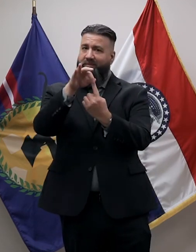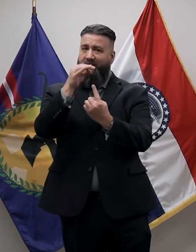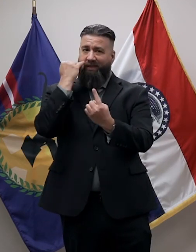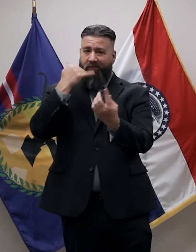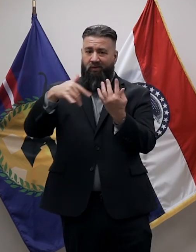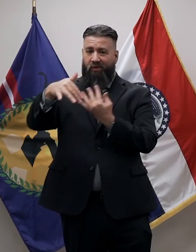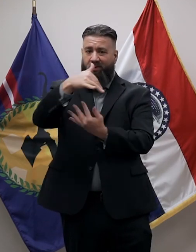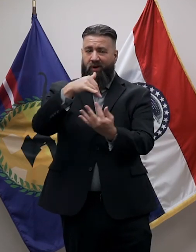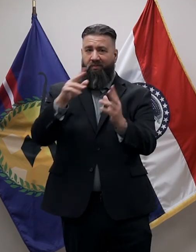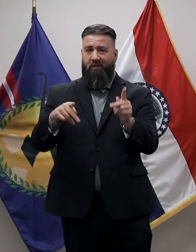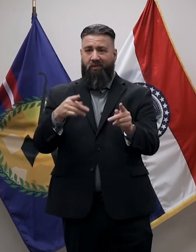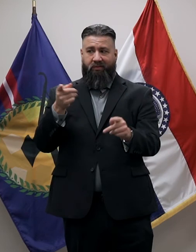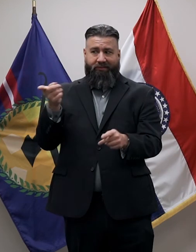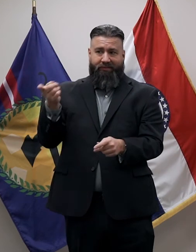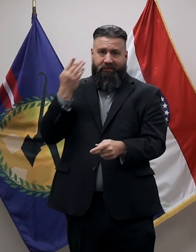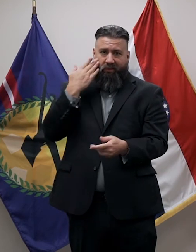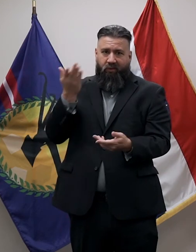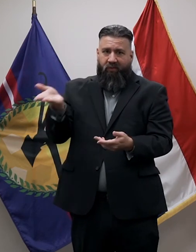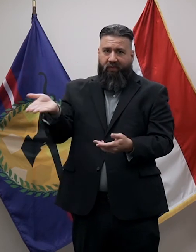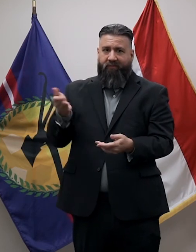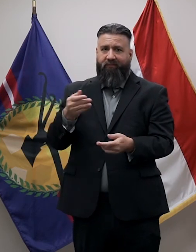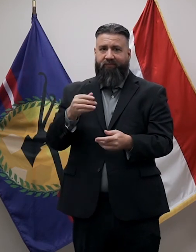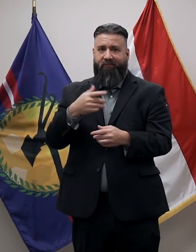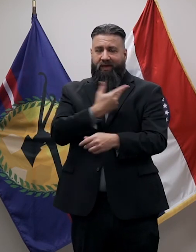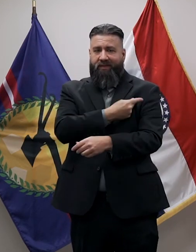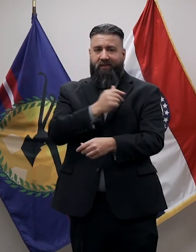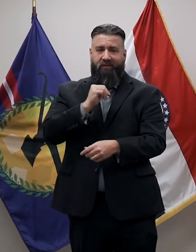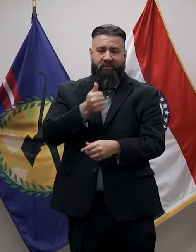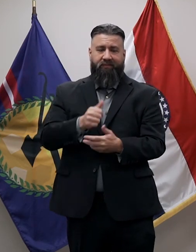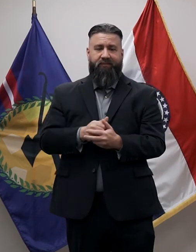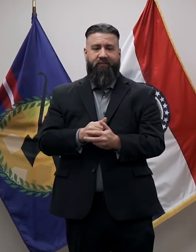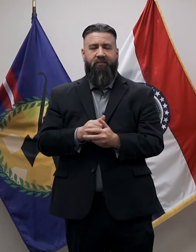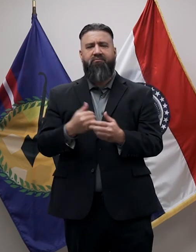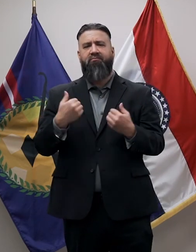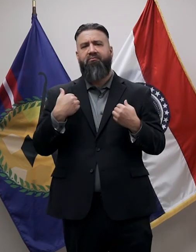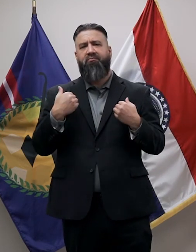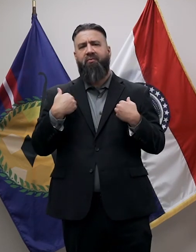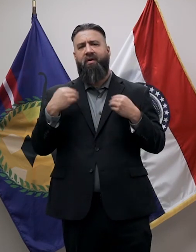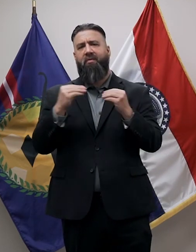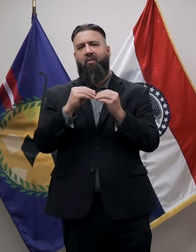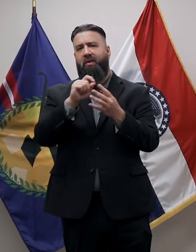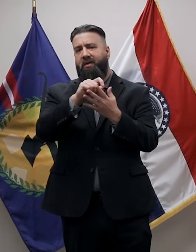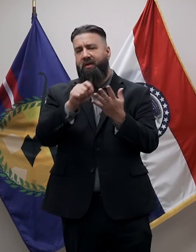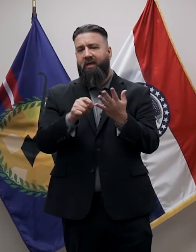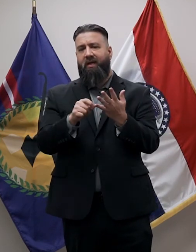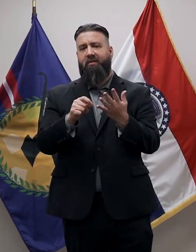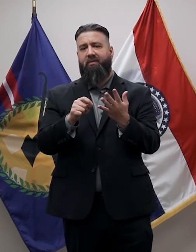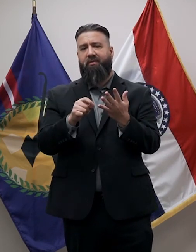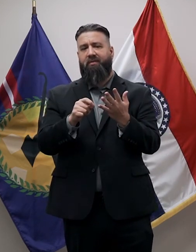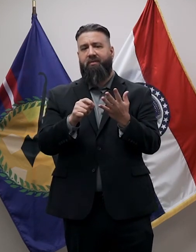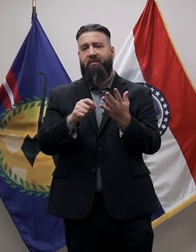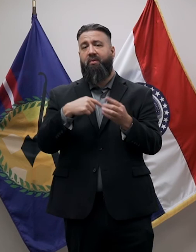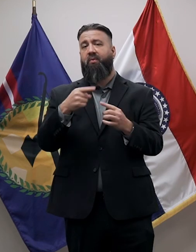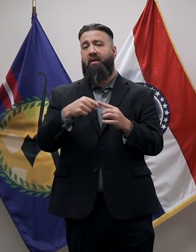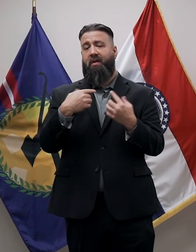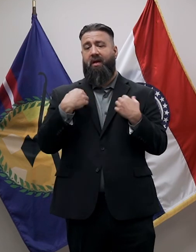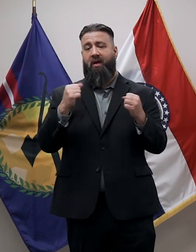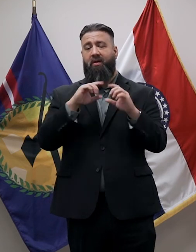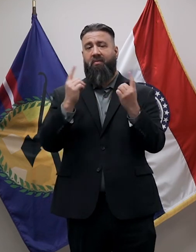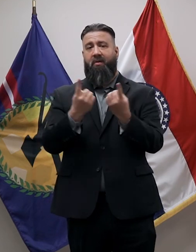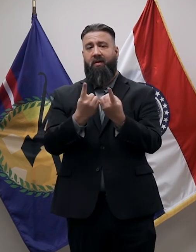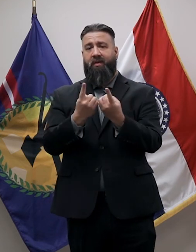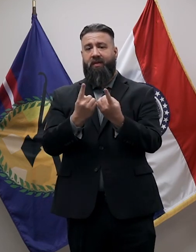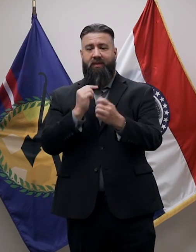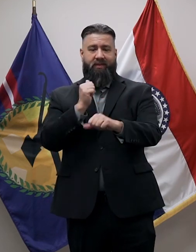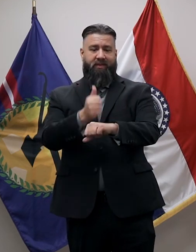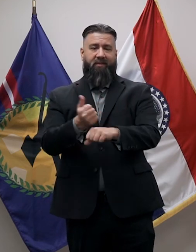don't know their vaccination status. But we'll have more details and more guidelines as the health department puts the mask recommendations